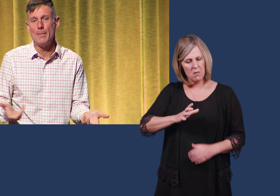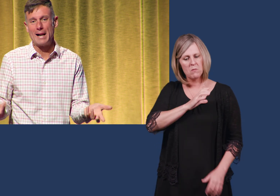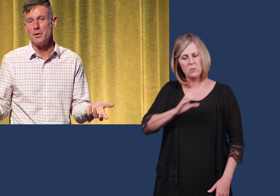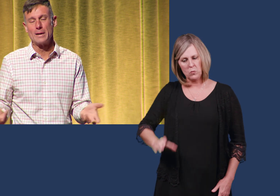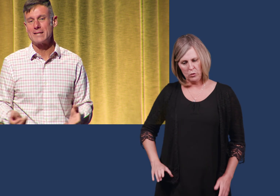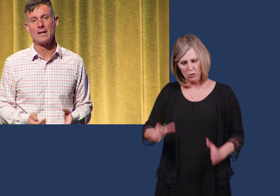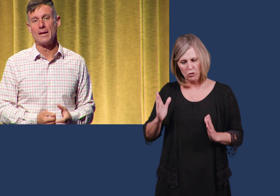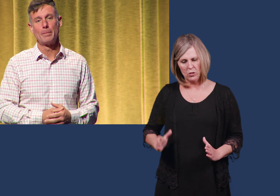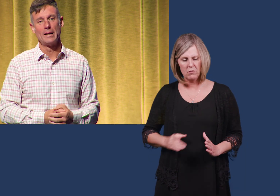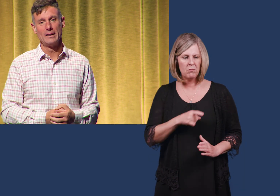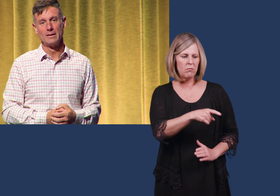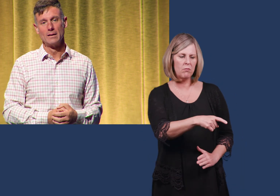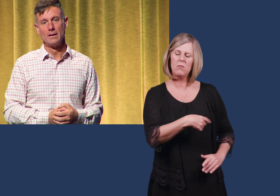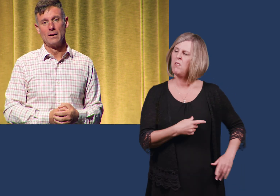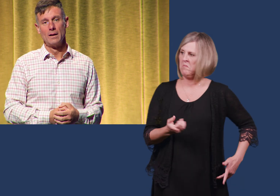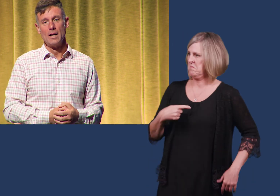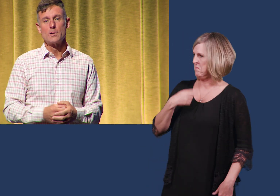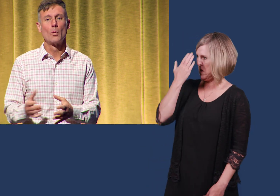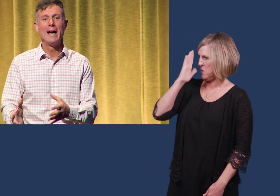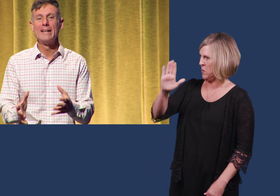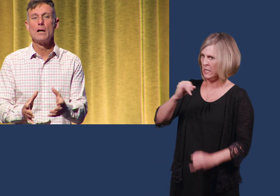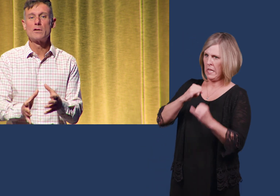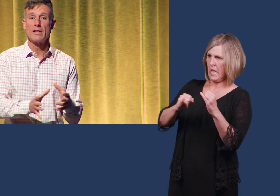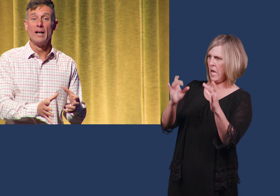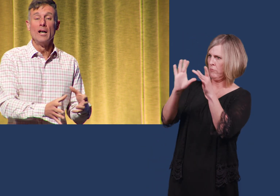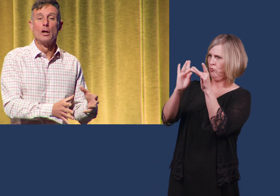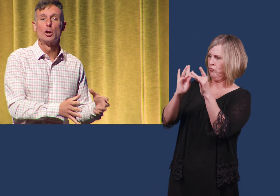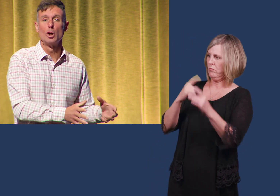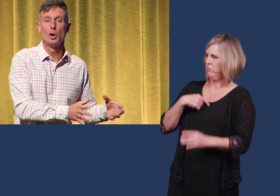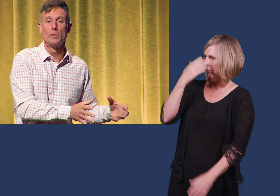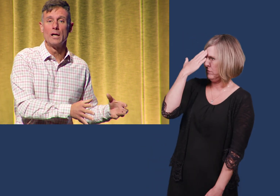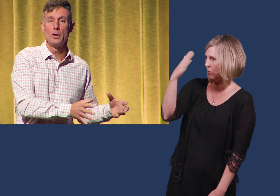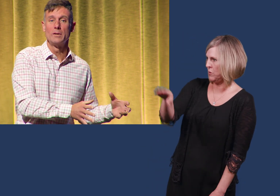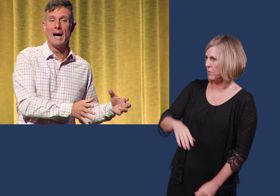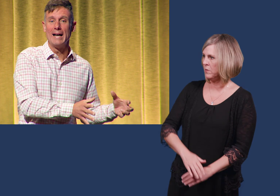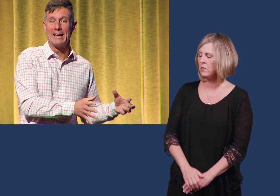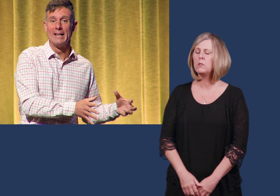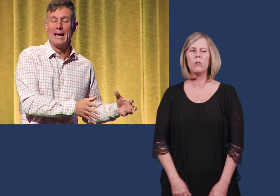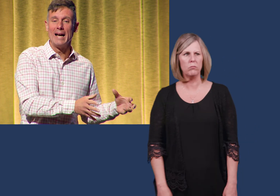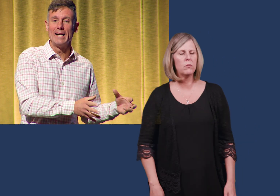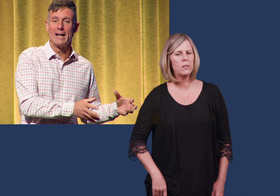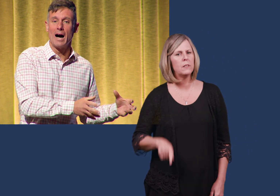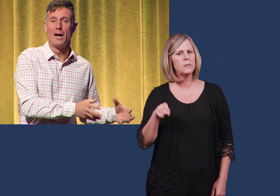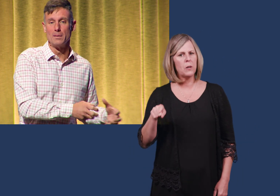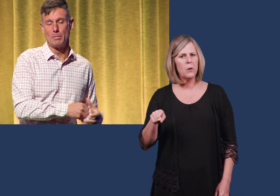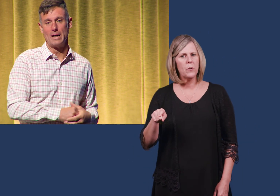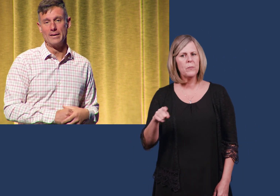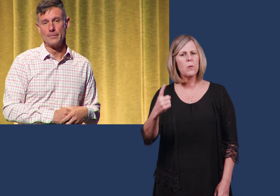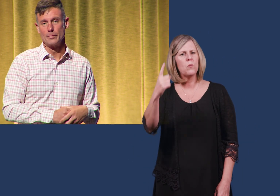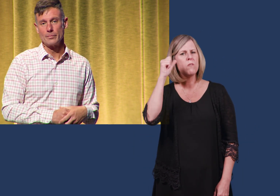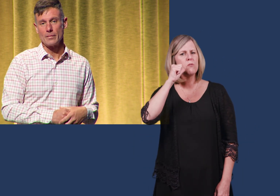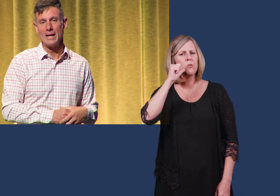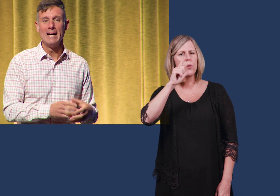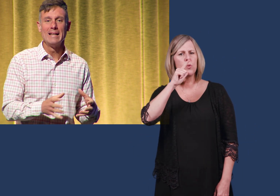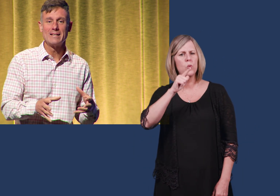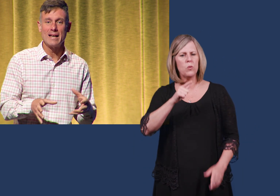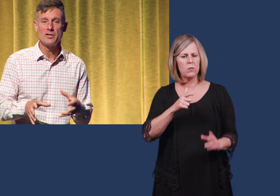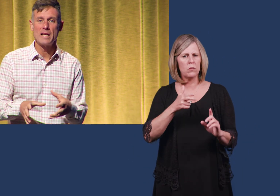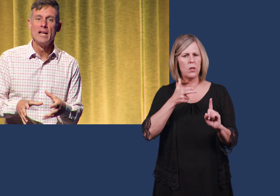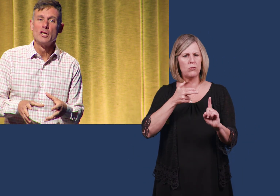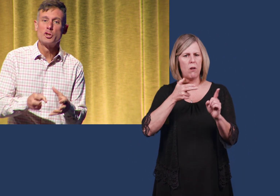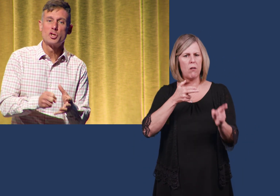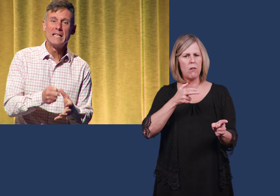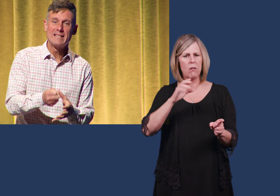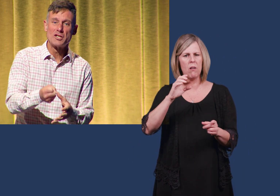goes, yeah, but I don't know what he said on that plane. So Riley goes to the girl who died at Columbine. And they